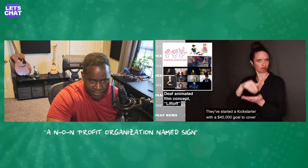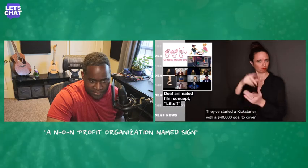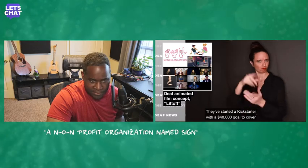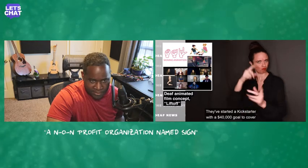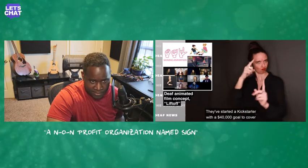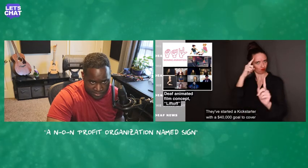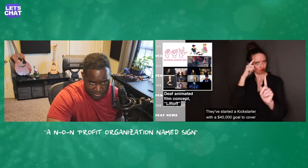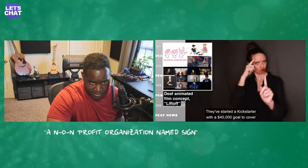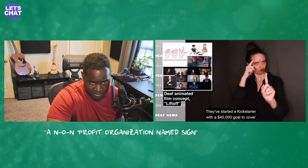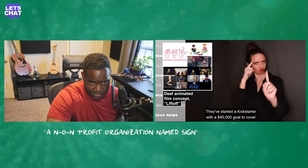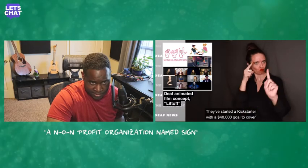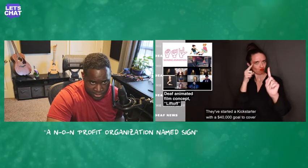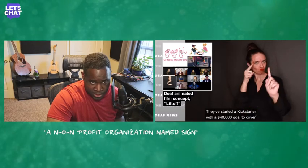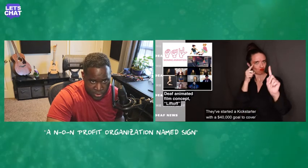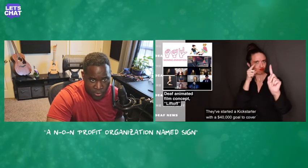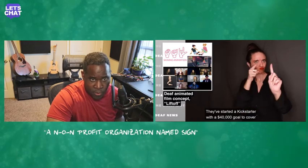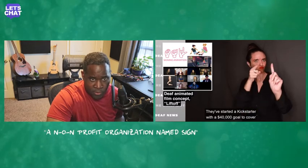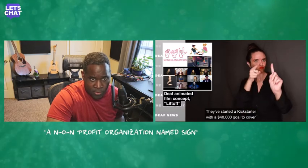40,000